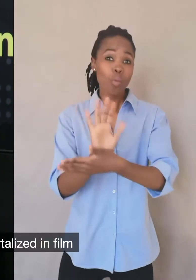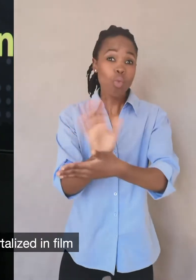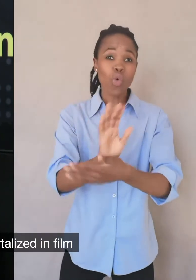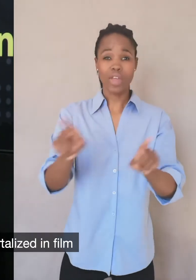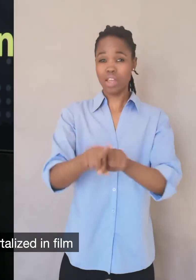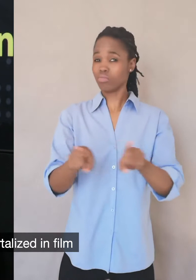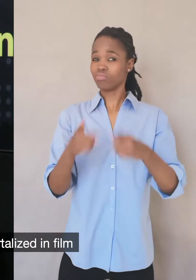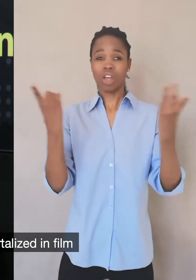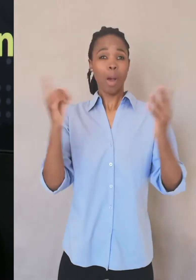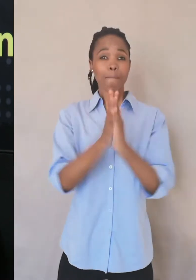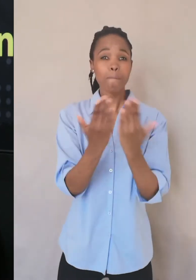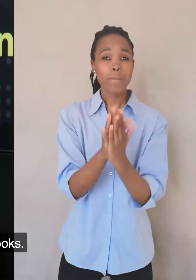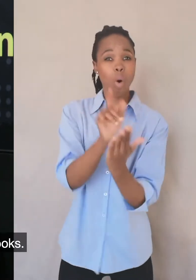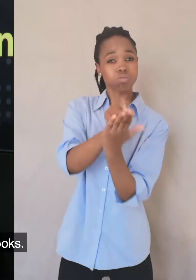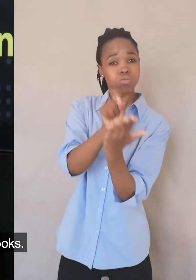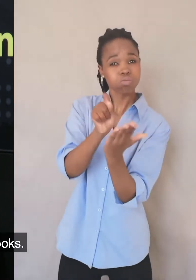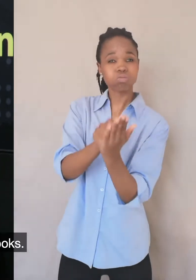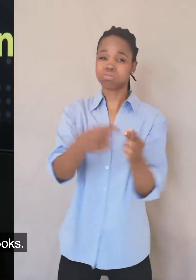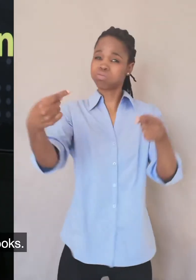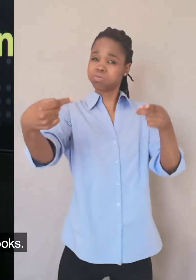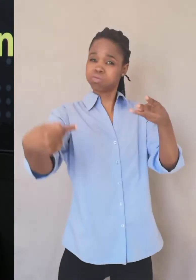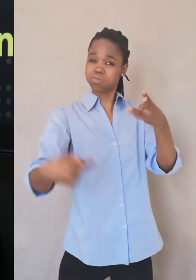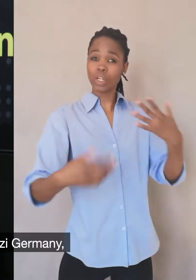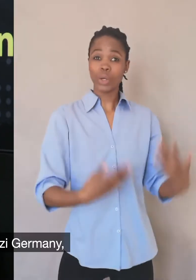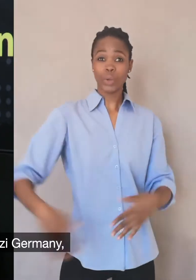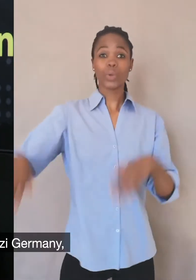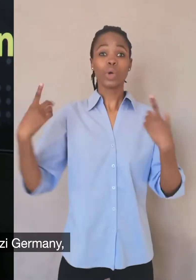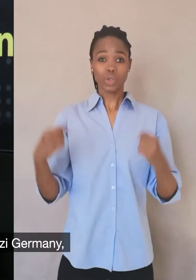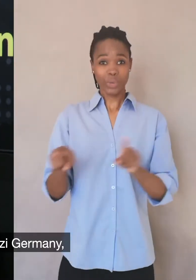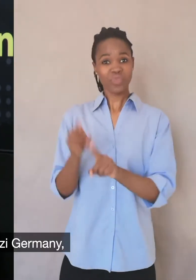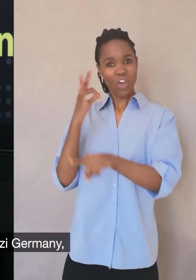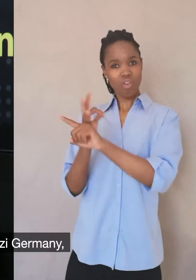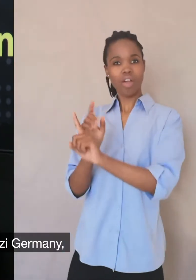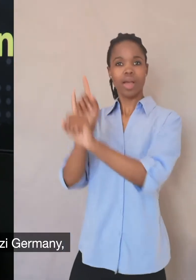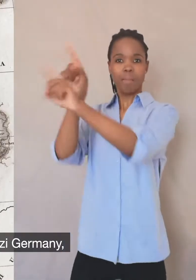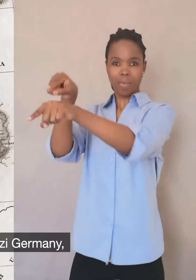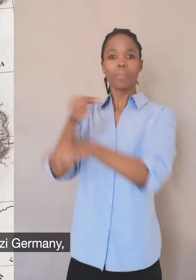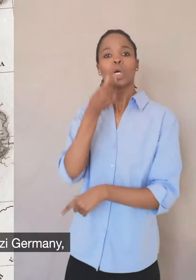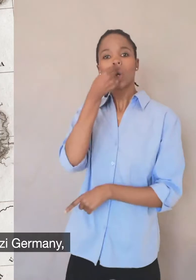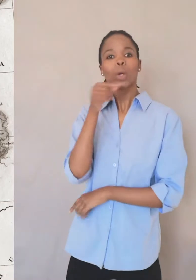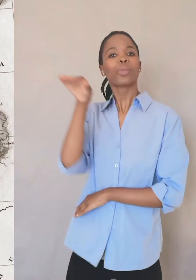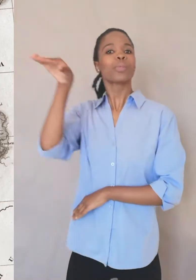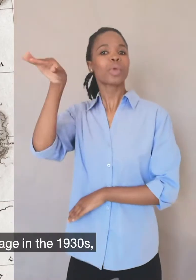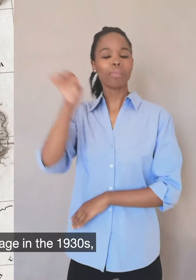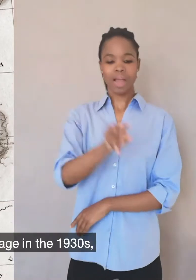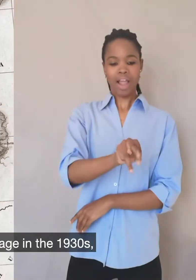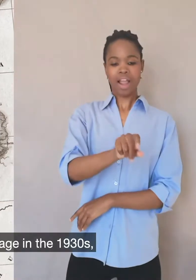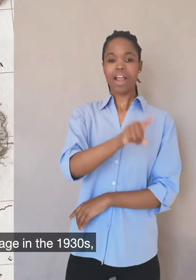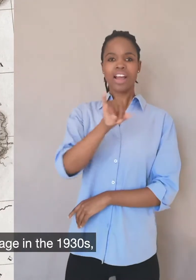immortalized in film and in countless books. But when his father went to Nazi Germany, or it was still Germany at